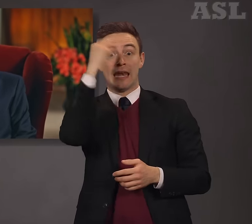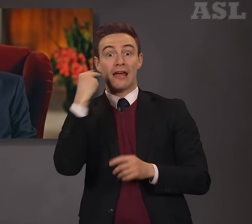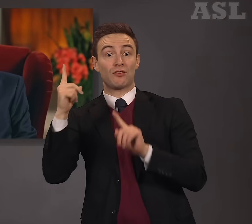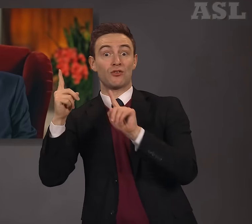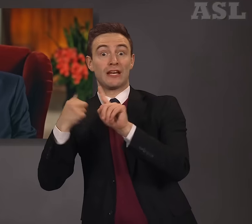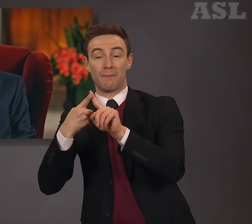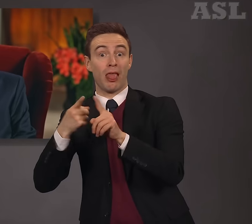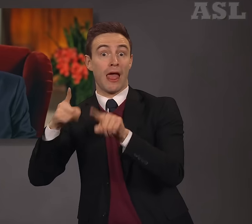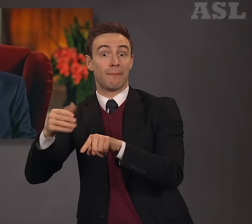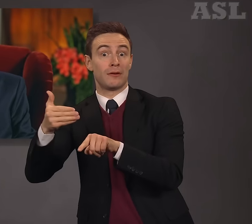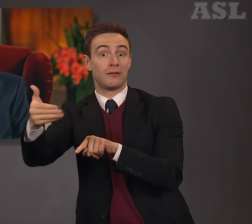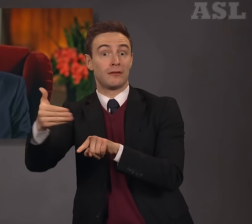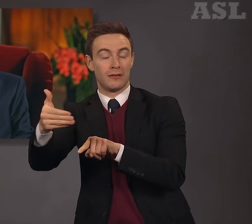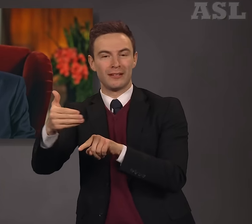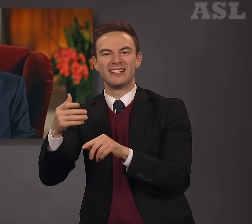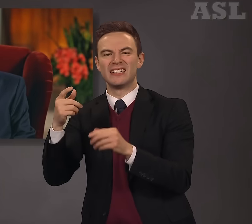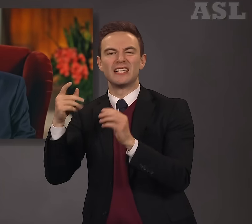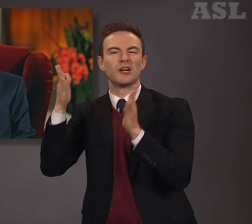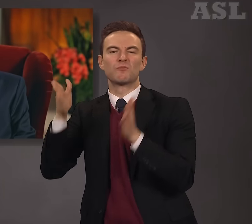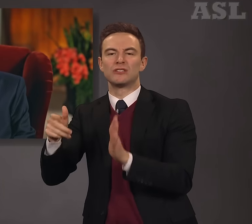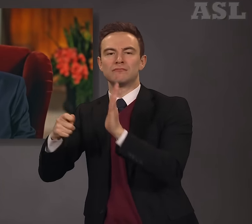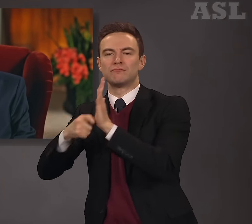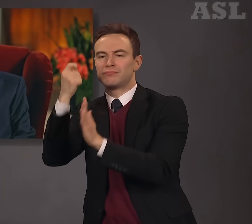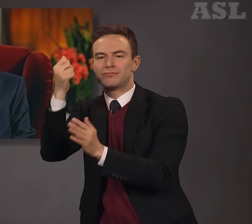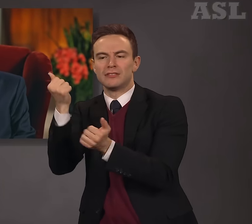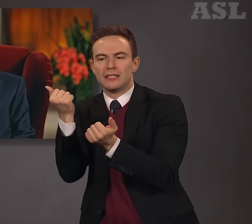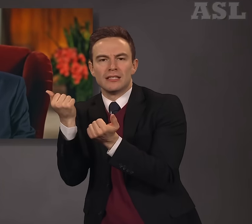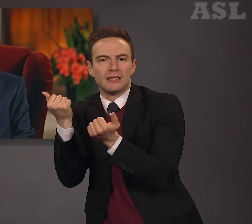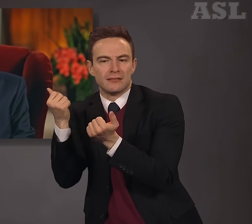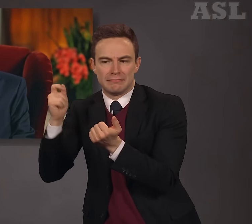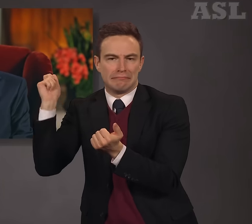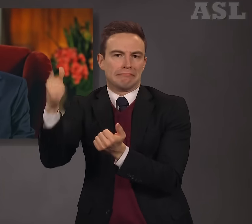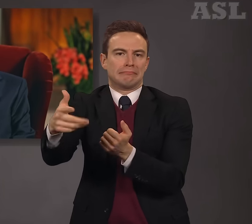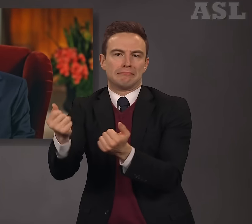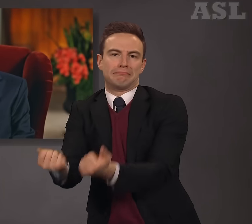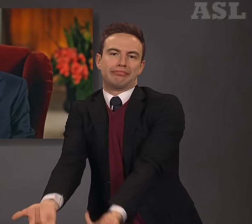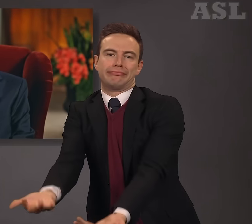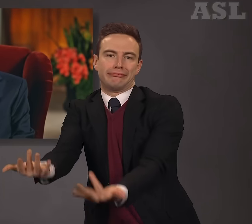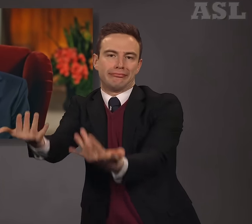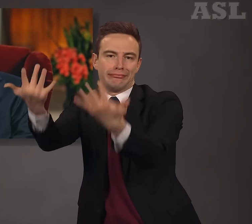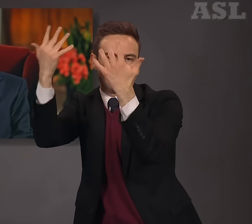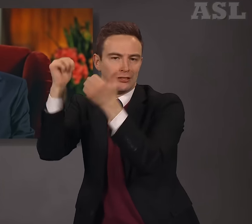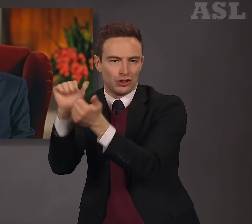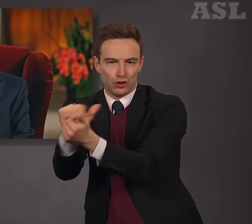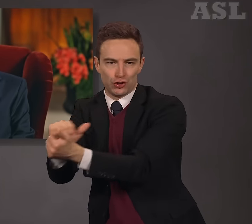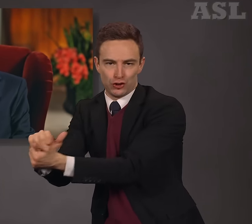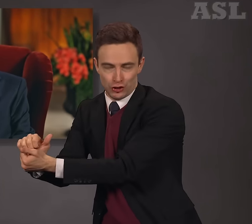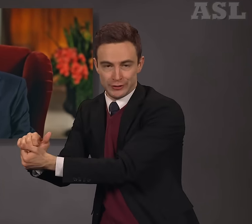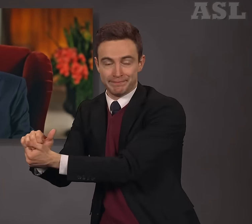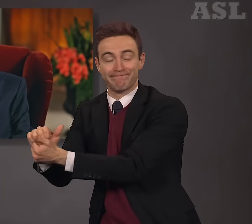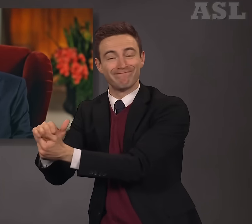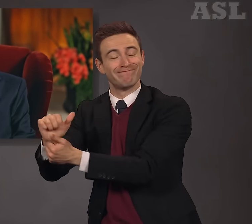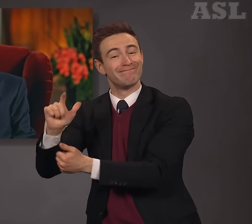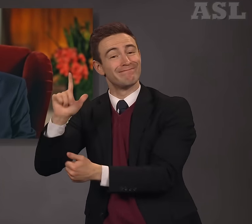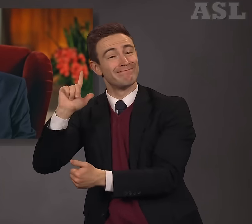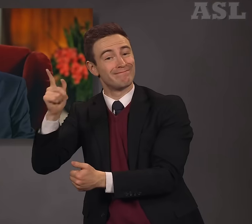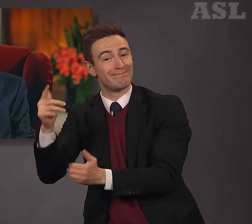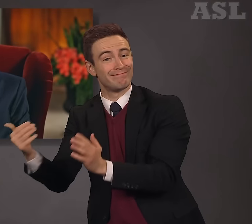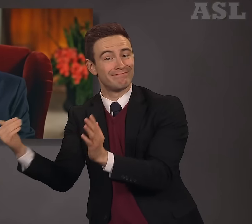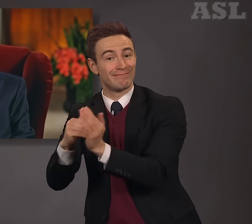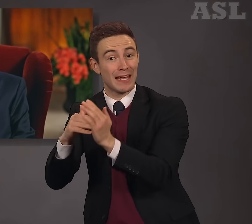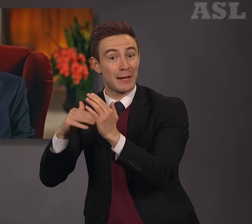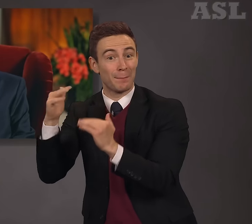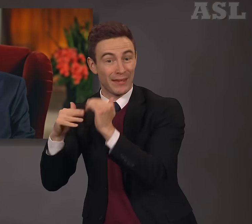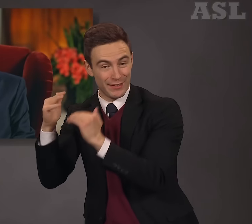The Nauvoo temple was destroyed by an arsonist's fire. It was